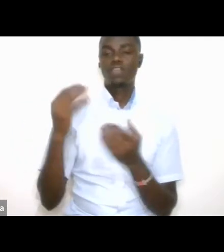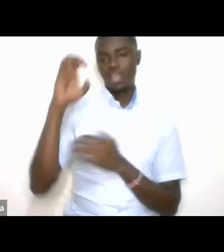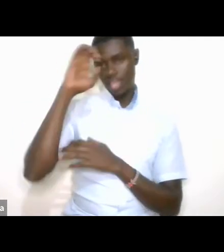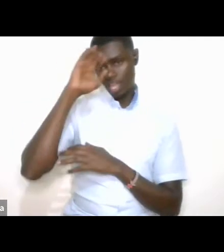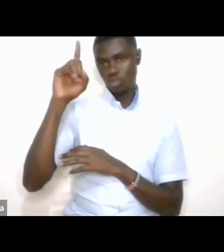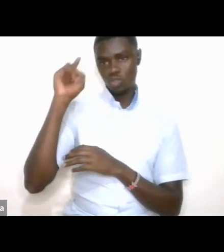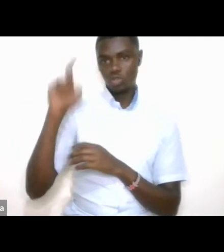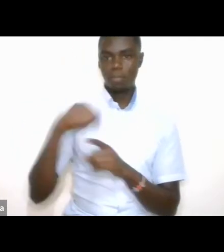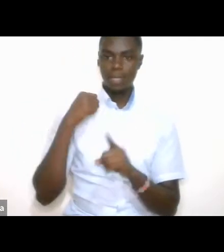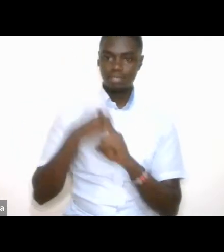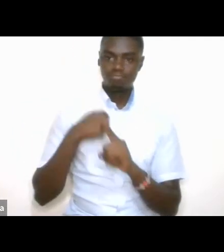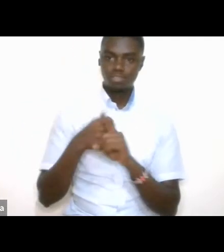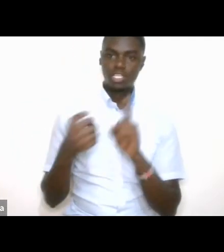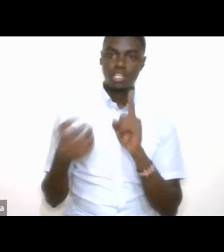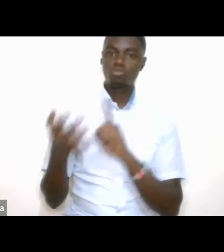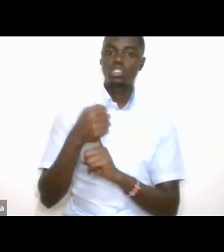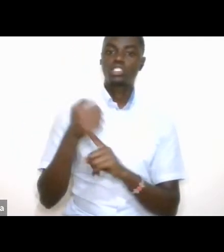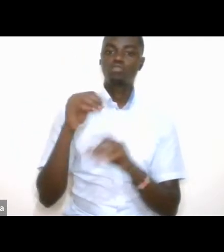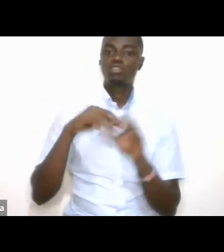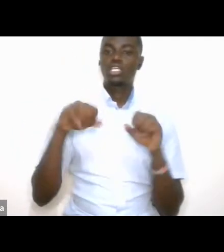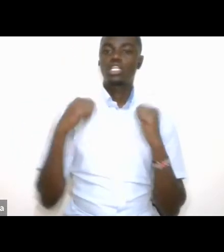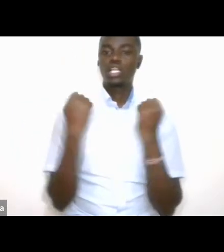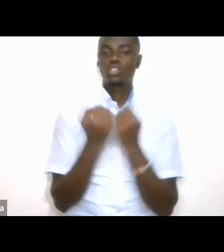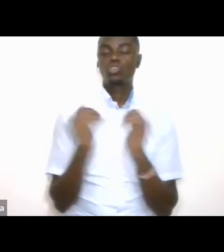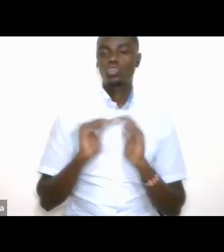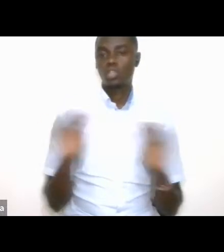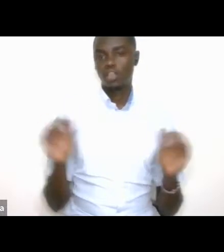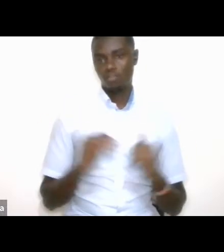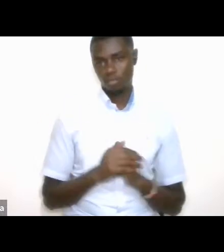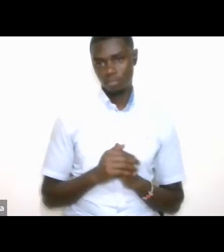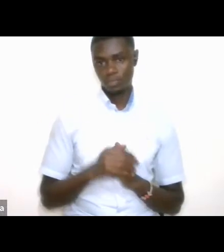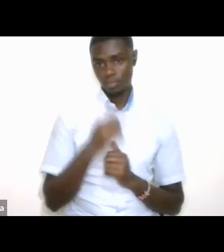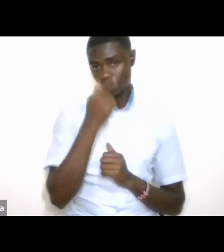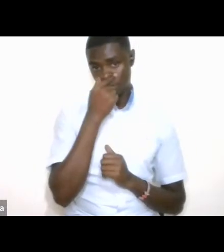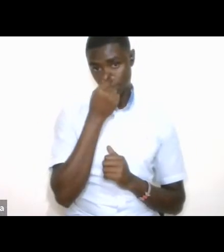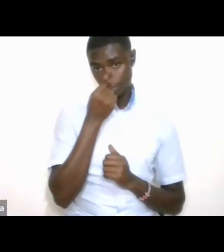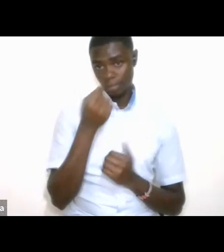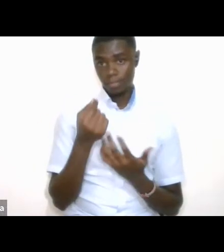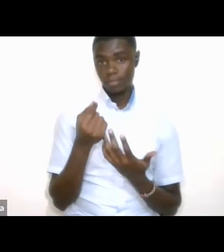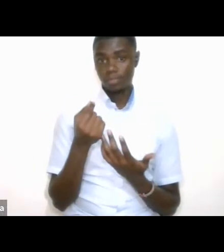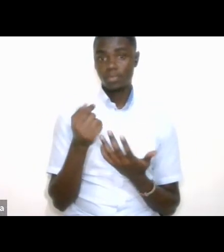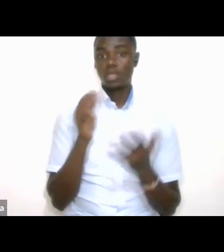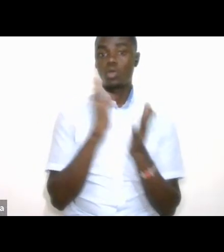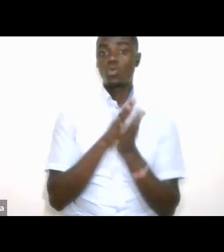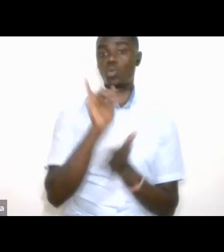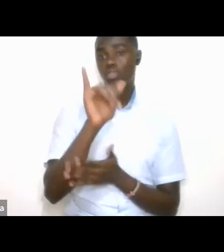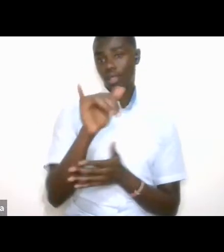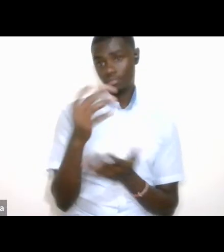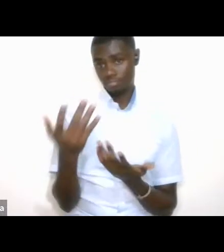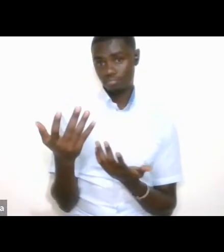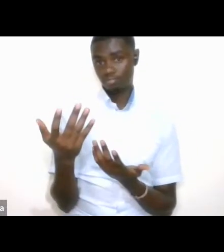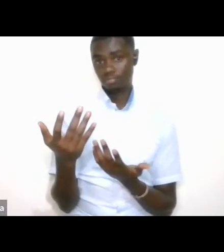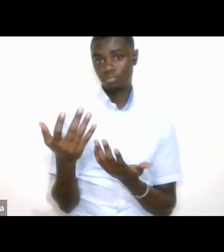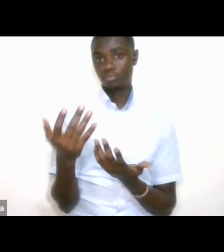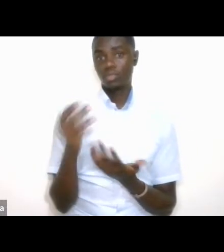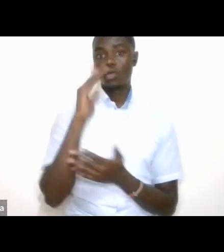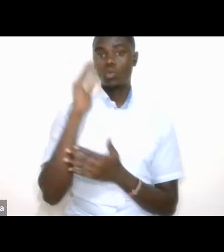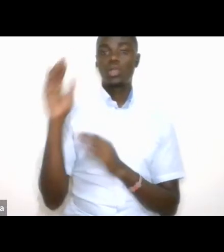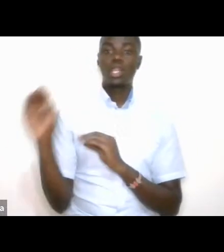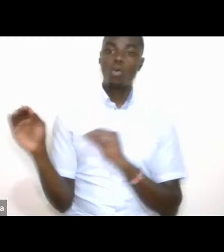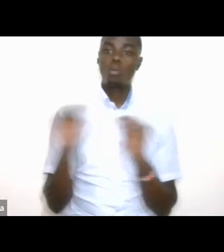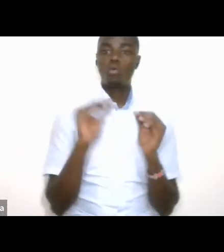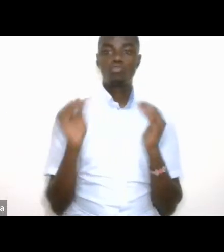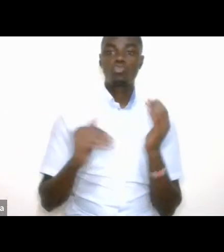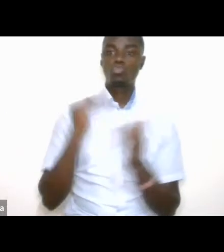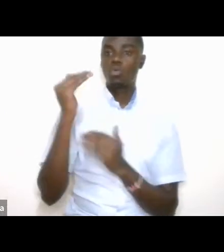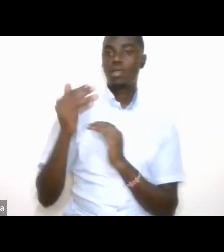to achieve at a social level. And so with that in mind, we're going to move into our next